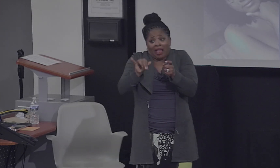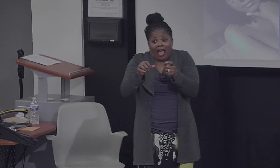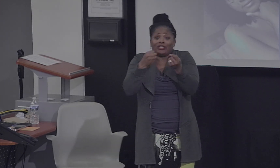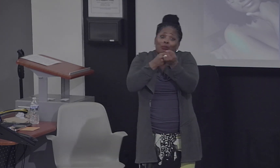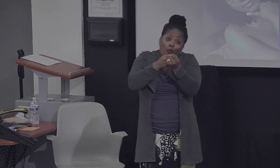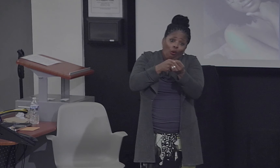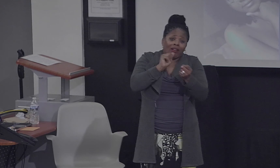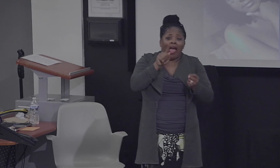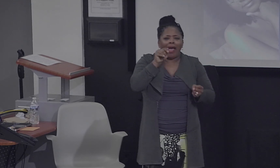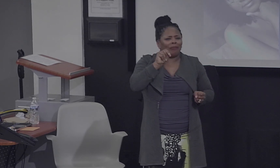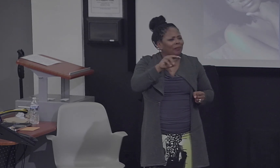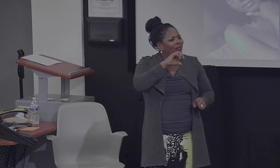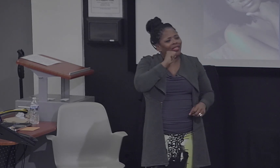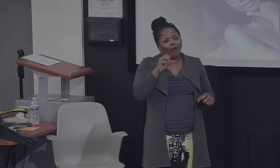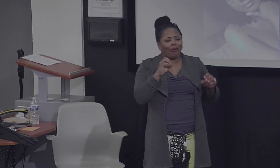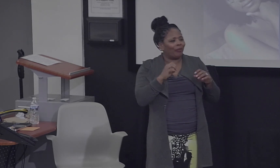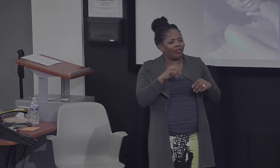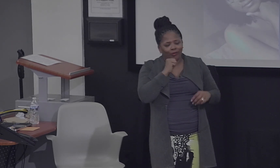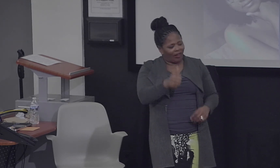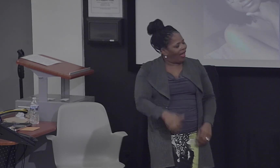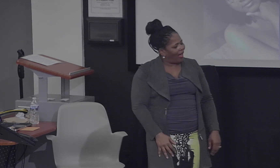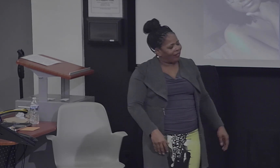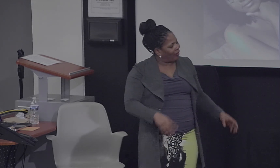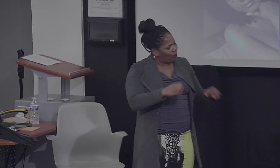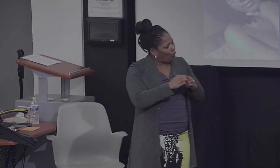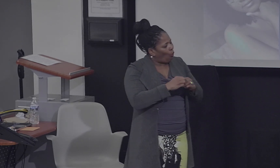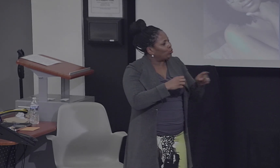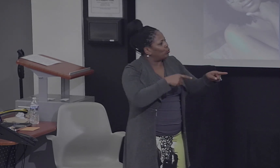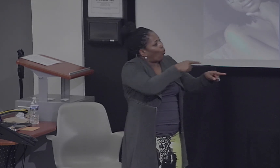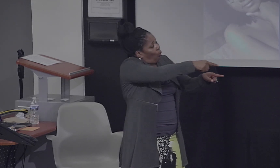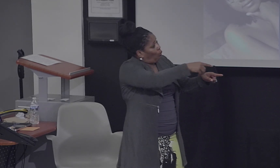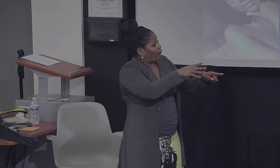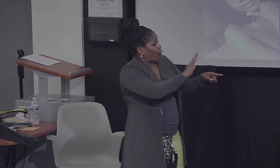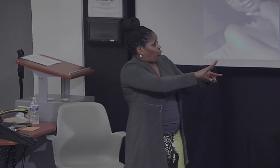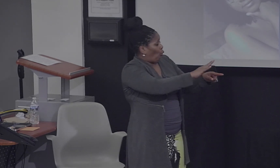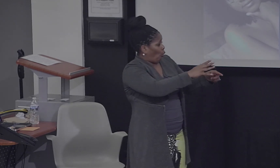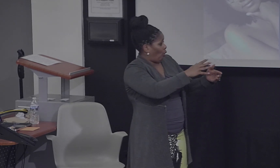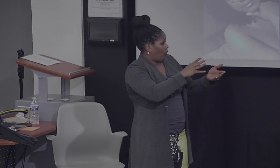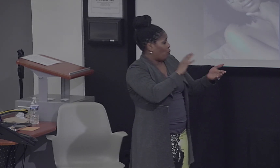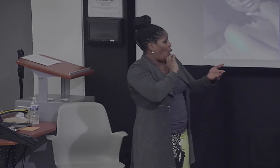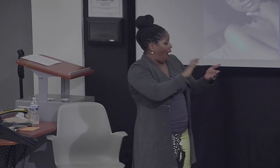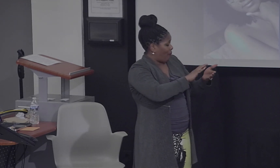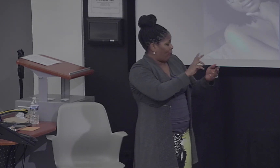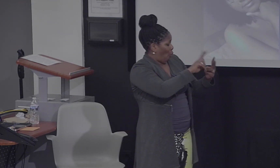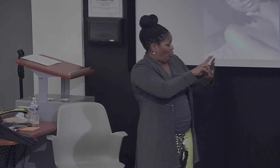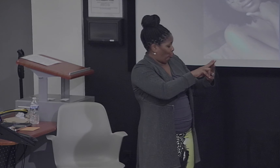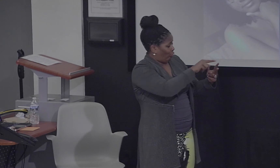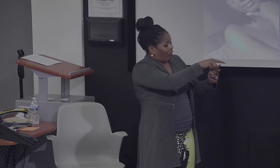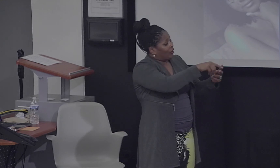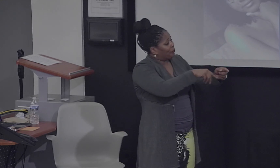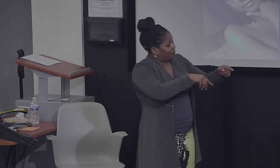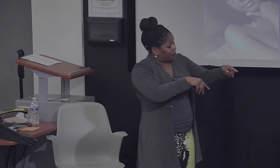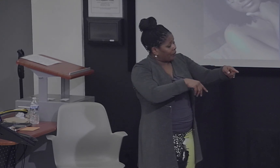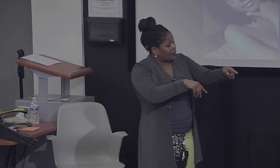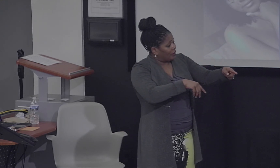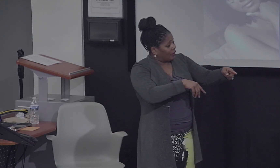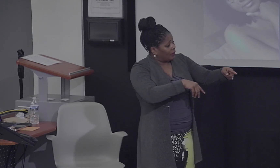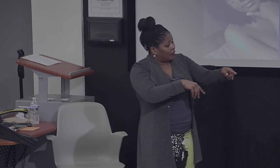They're not admin, and that's sometimes how we look at it. I don't look at it that way. So your partner, your wife,